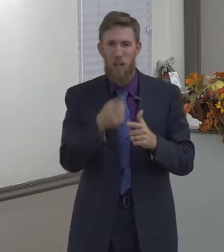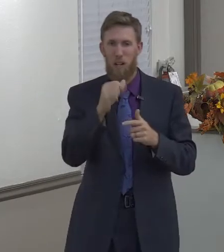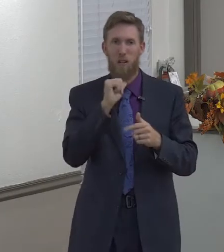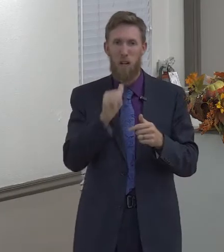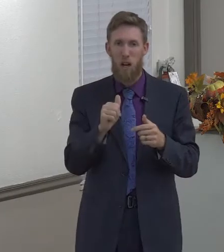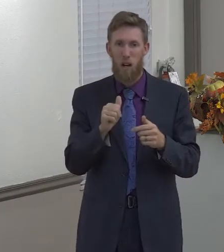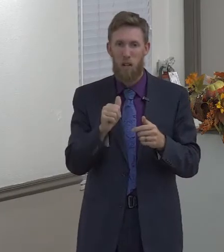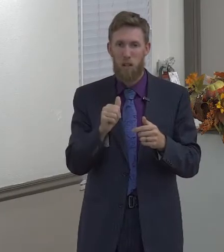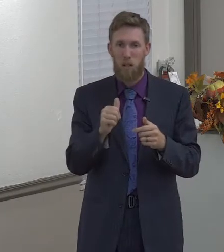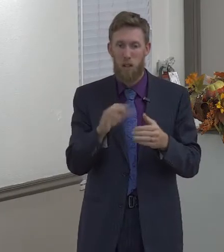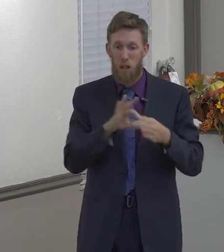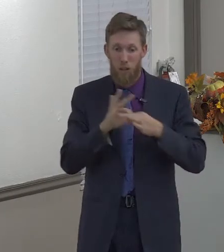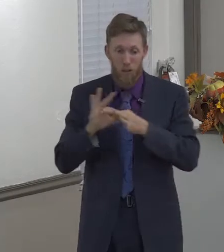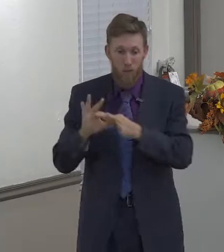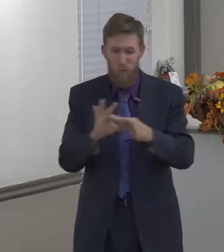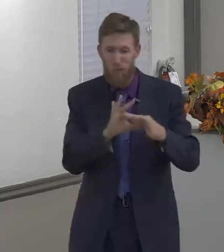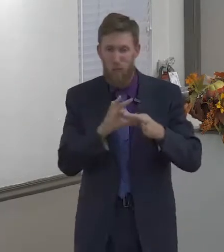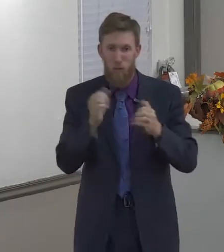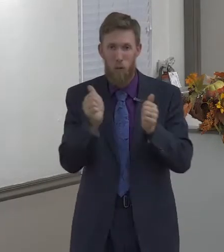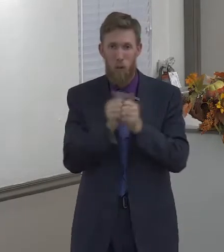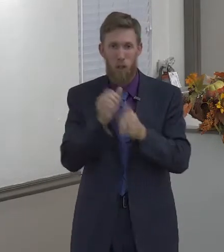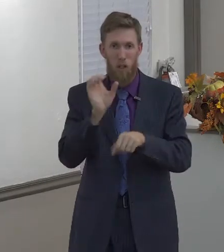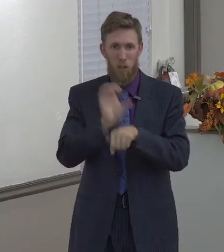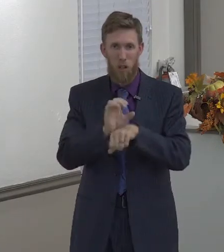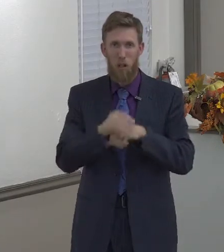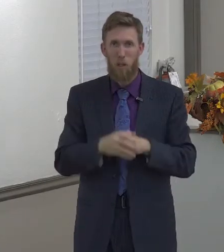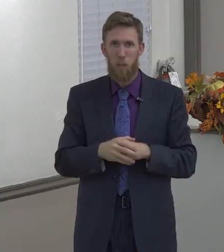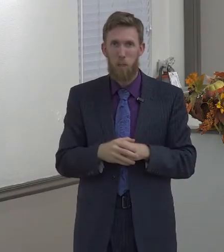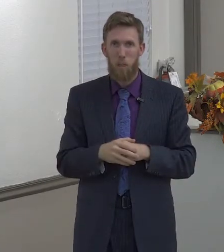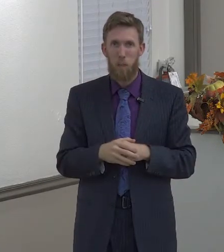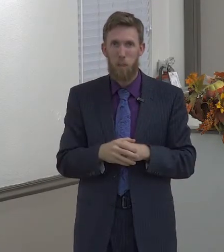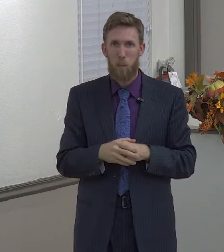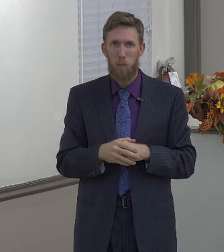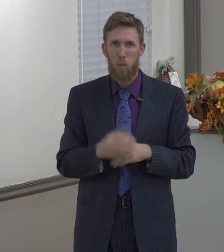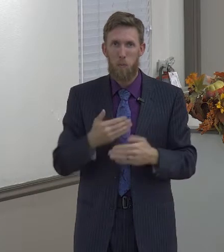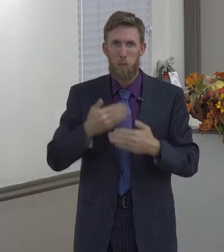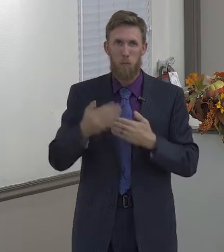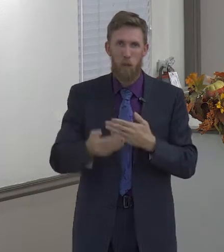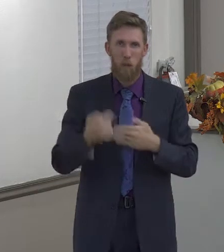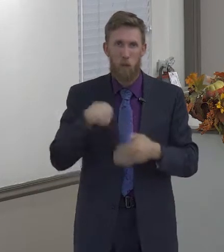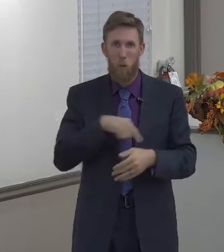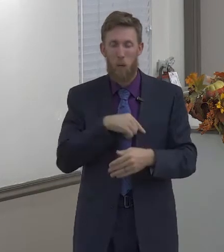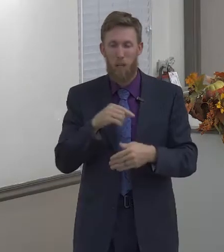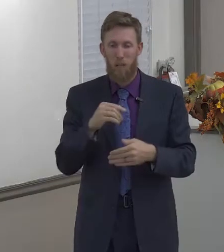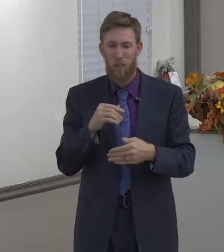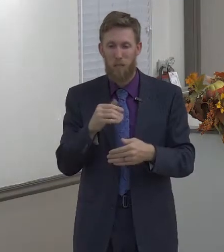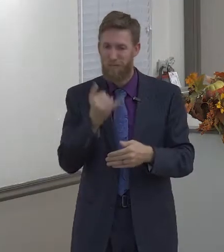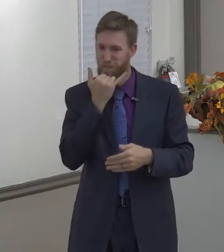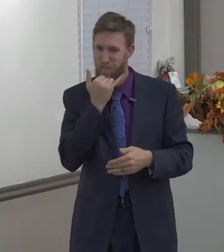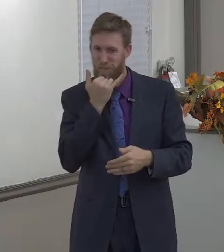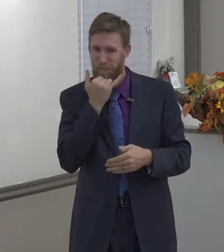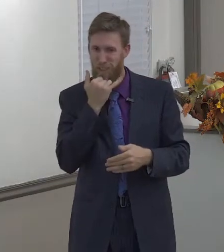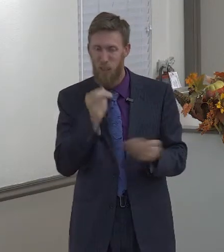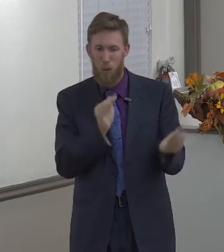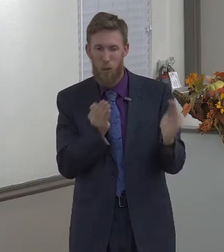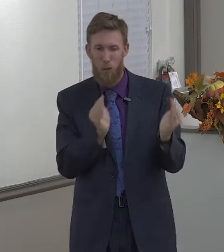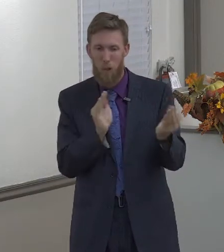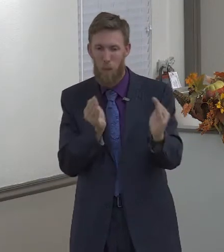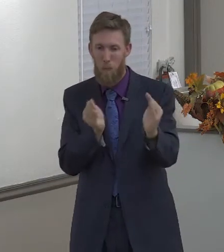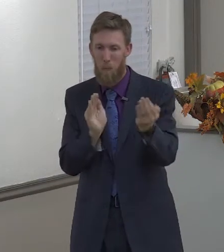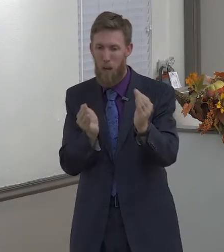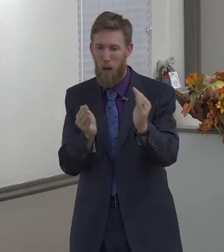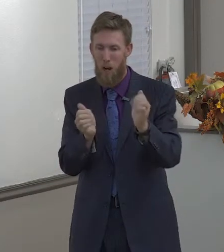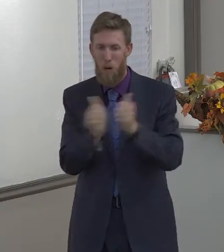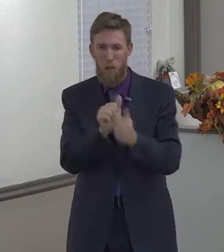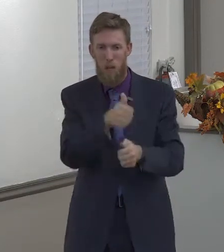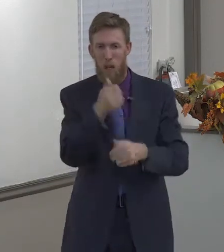the body. Verses 15 to 16, if the foot shall say, because I am not the hand, I am not of the body, is it therefore not